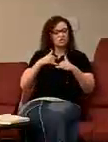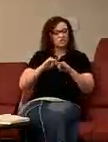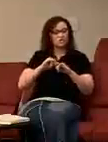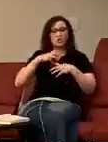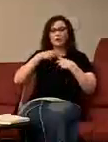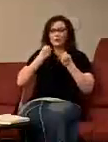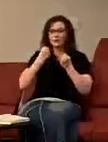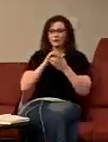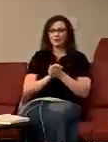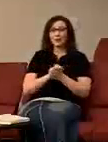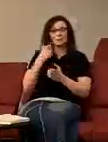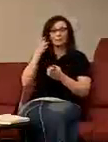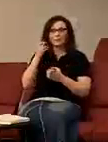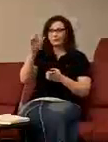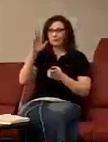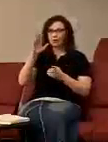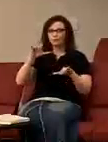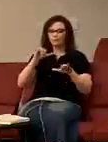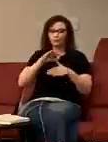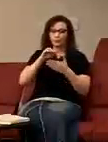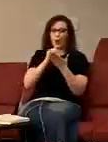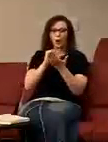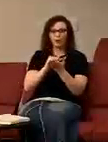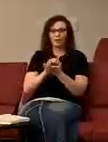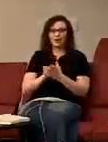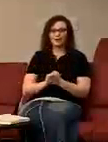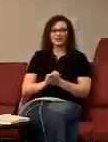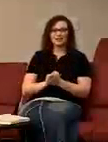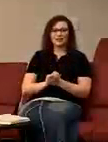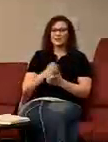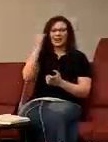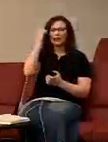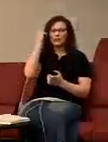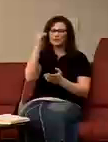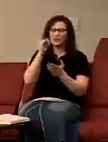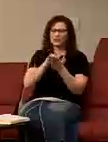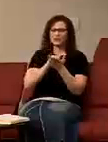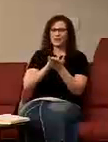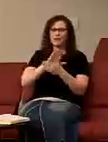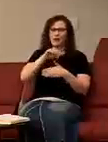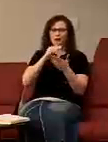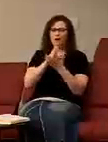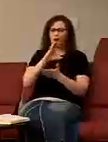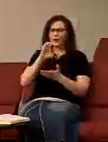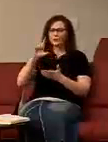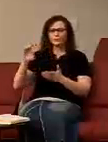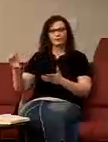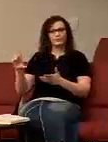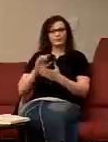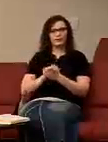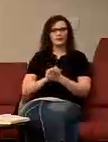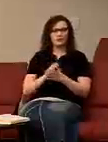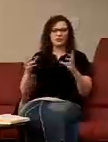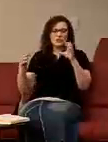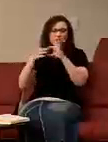That's because God is doing all that. Amen. And we can't hardly comprehend that. All our cells are hooked together because God's doing all